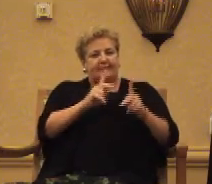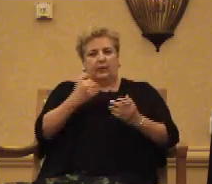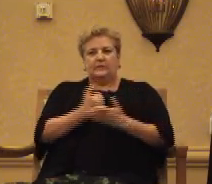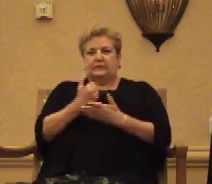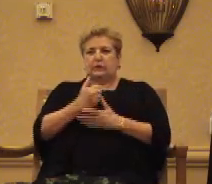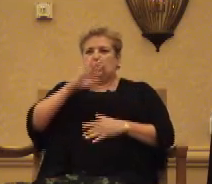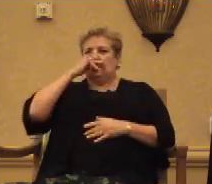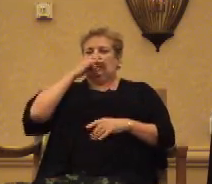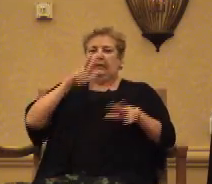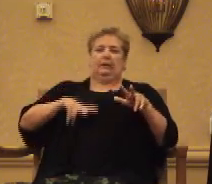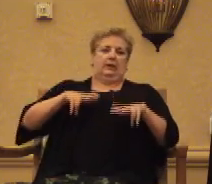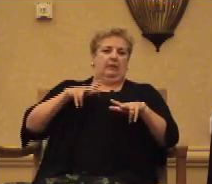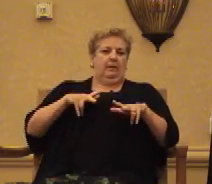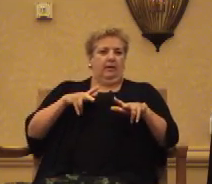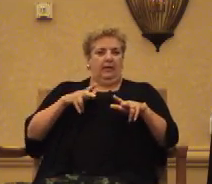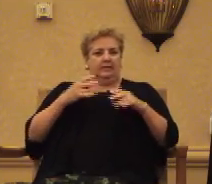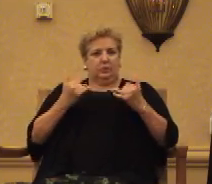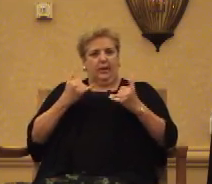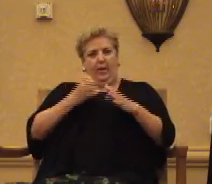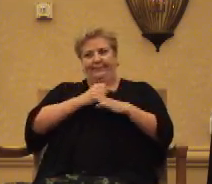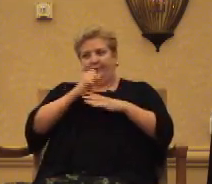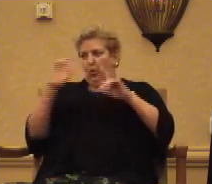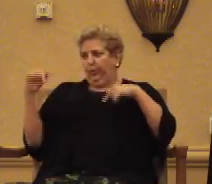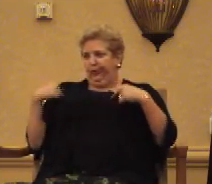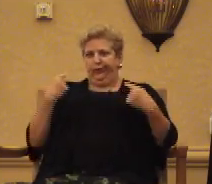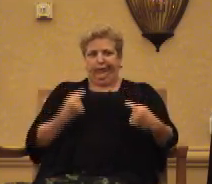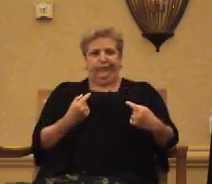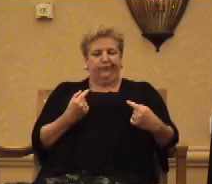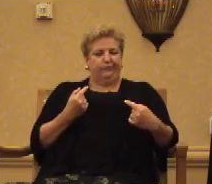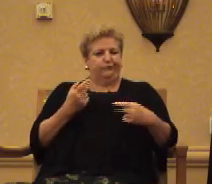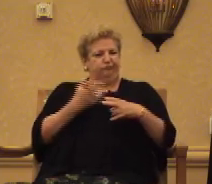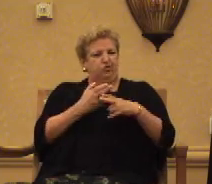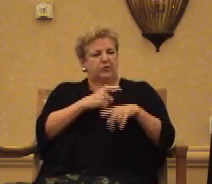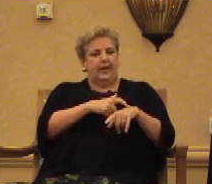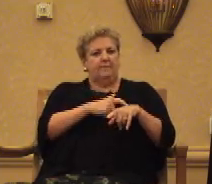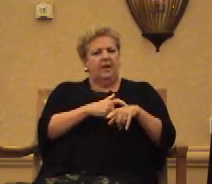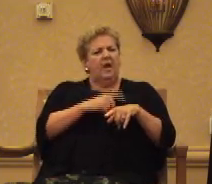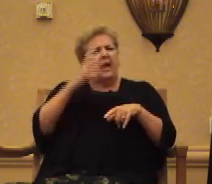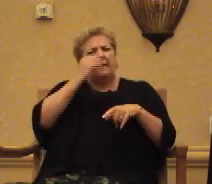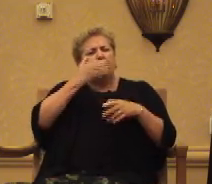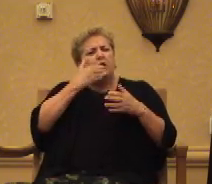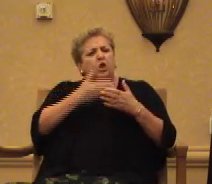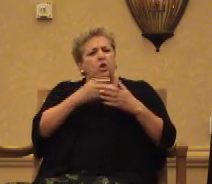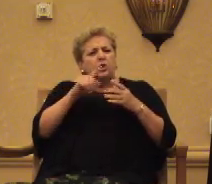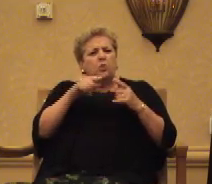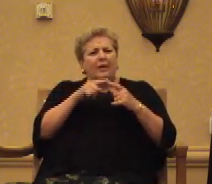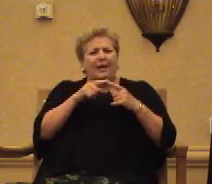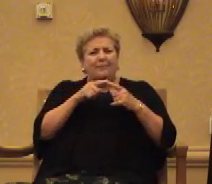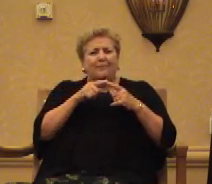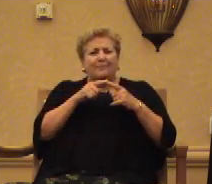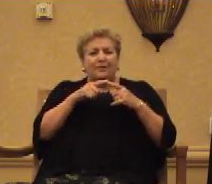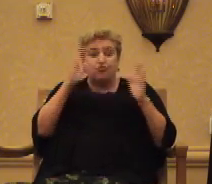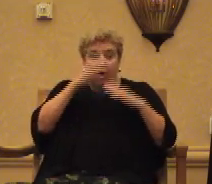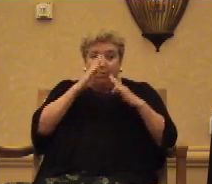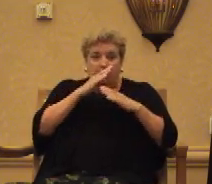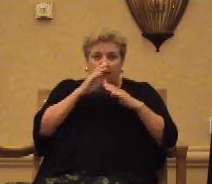been sober for a while now. And I'm pretty good at staying sober when I'm licking my wounds. And I've been sober, but I'm a